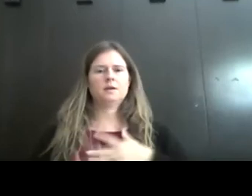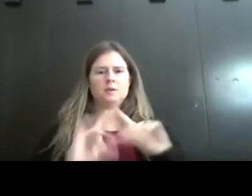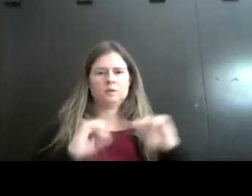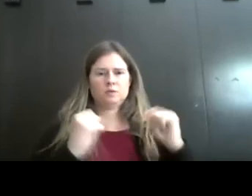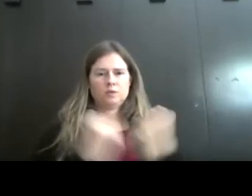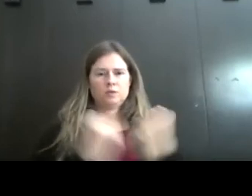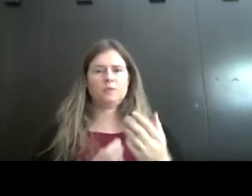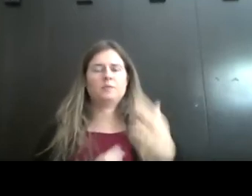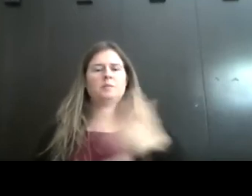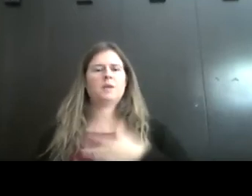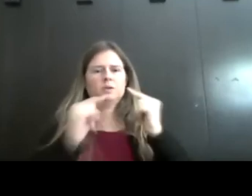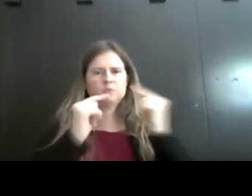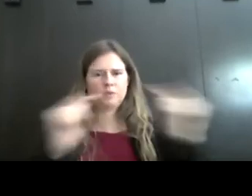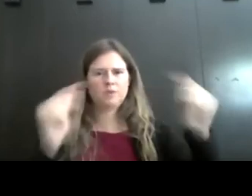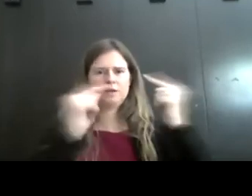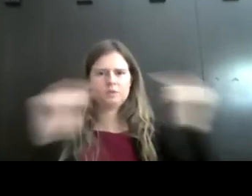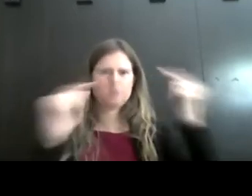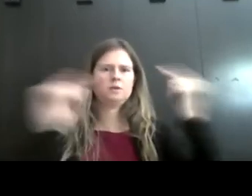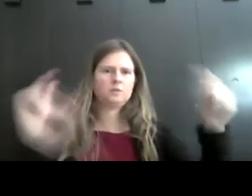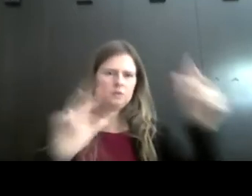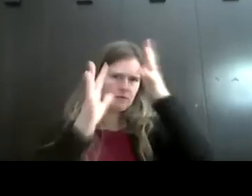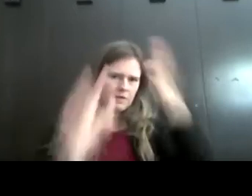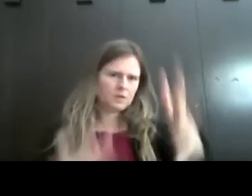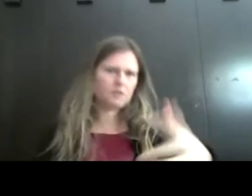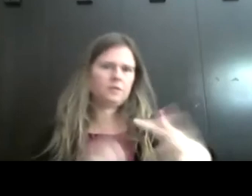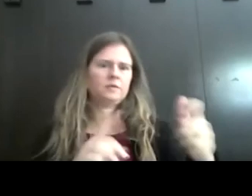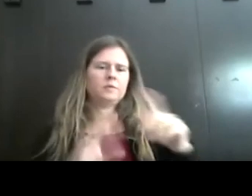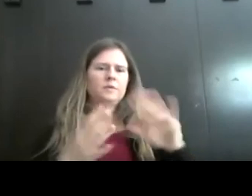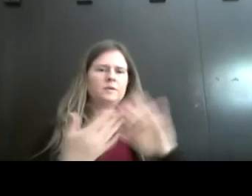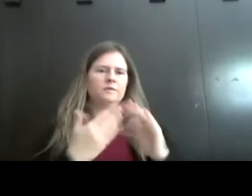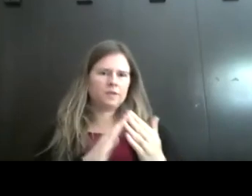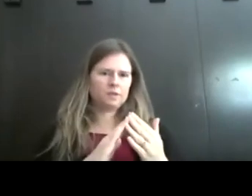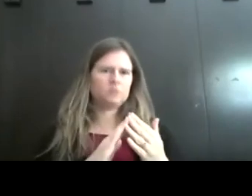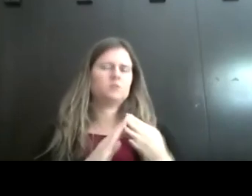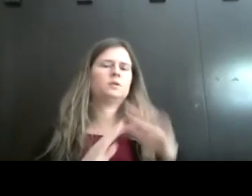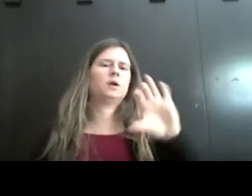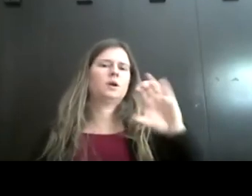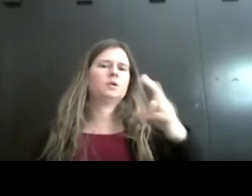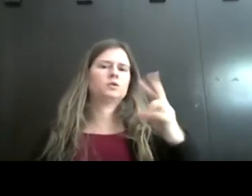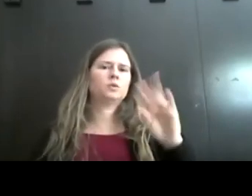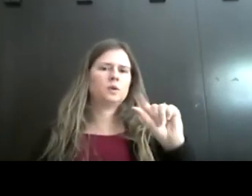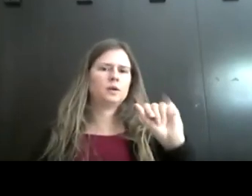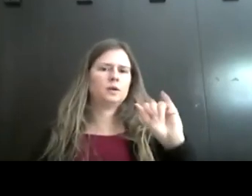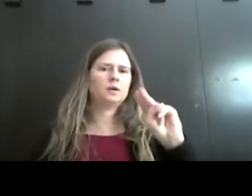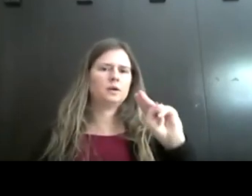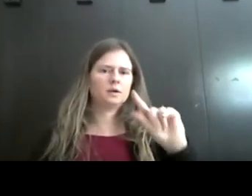great, great grandfather came from the village of Chagoyanga. So like many California Native